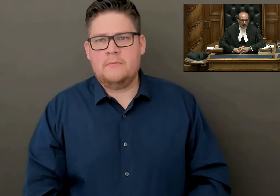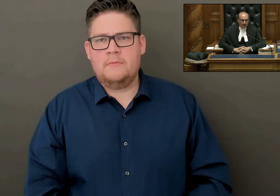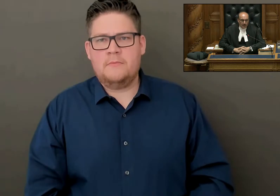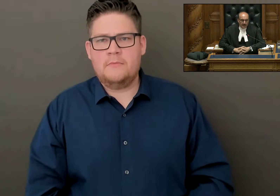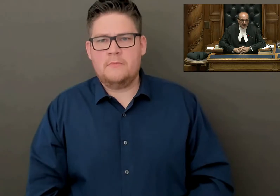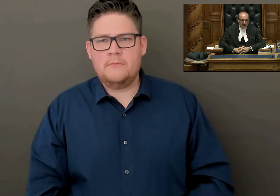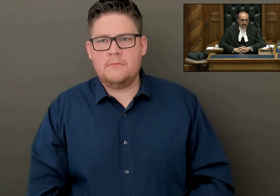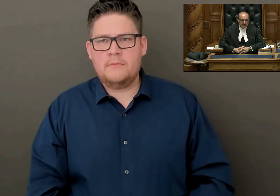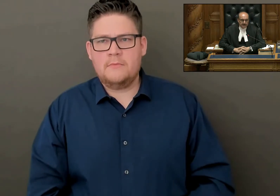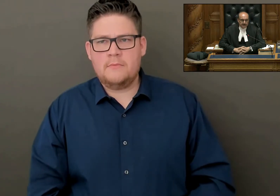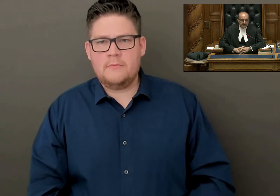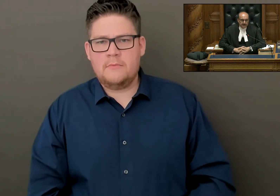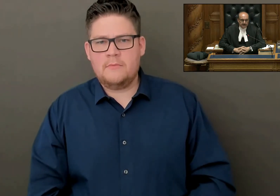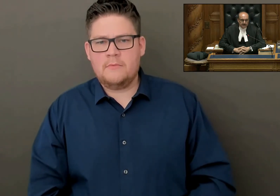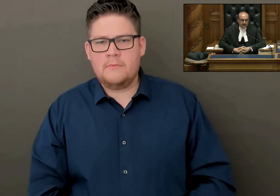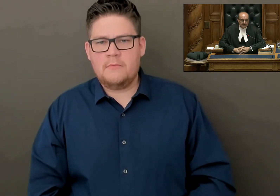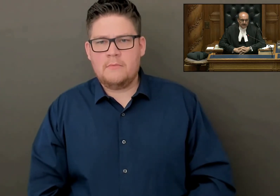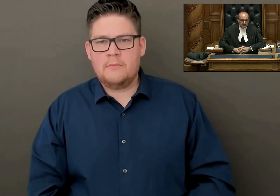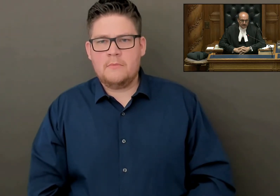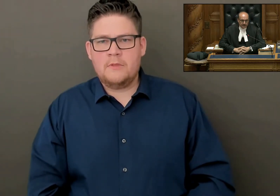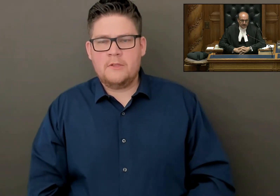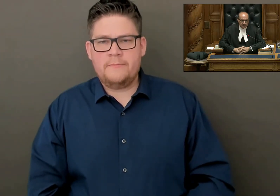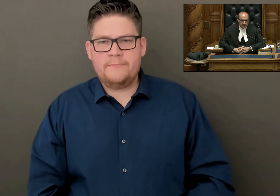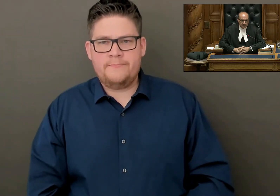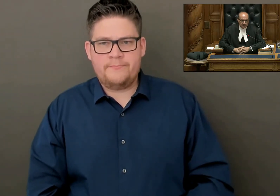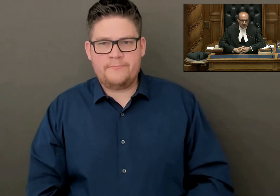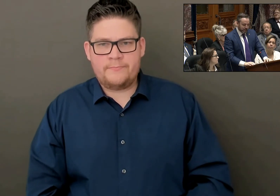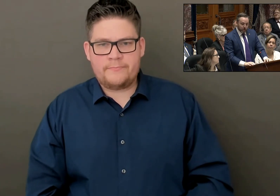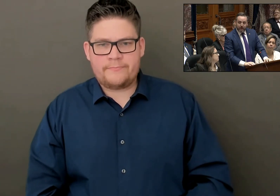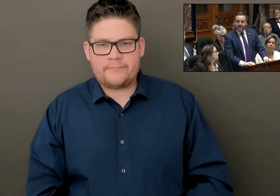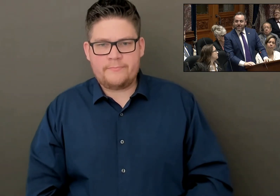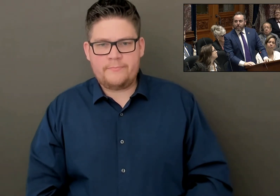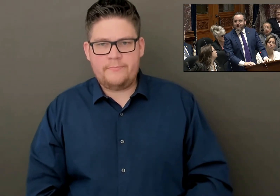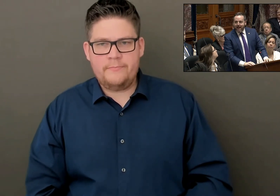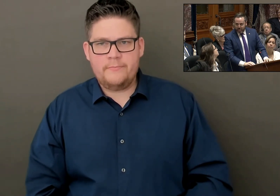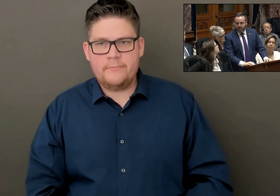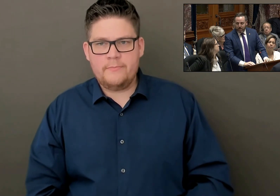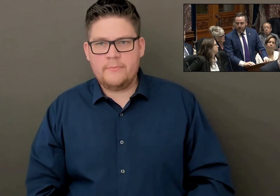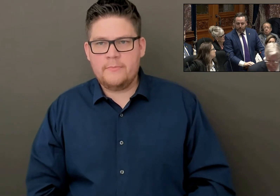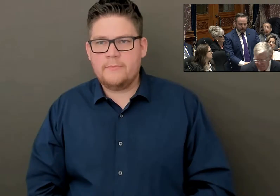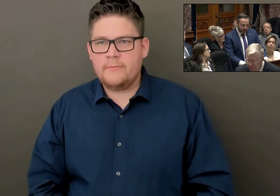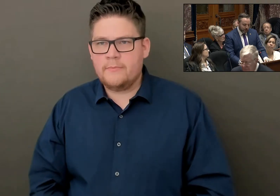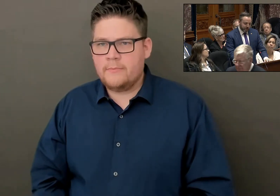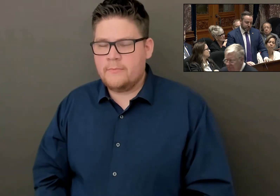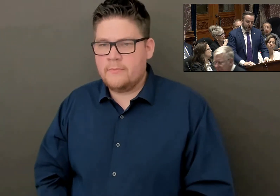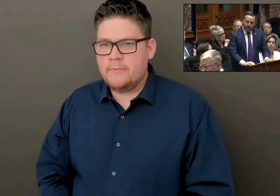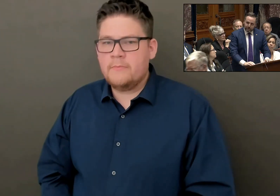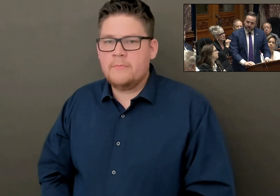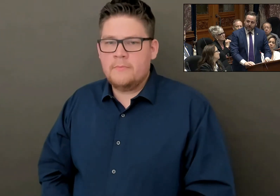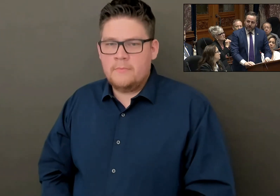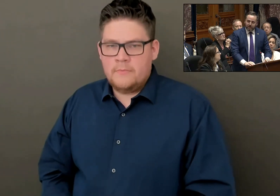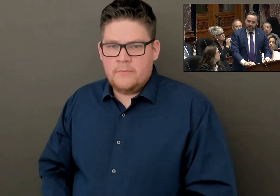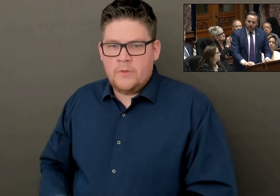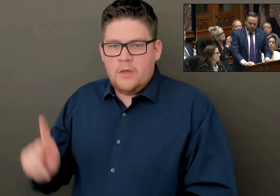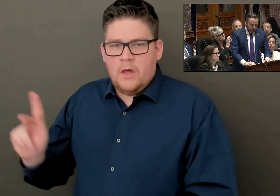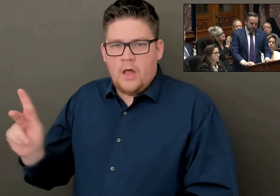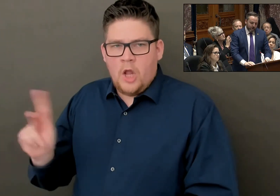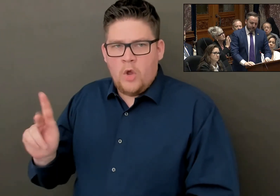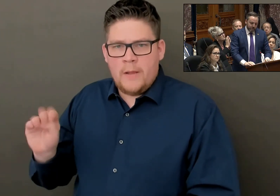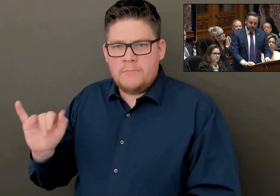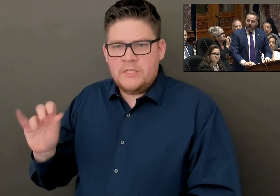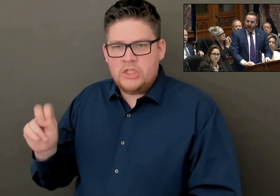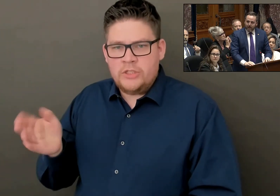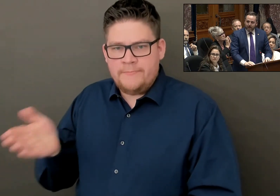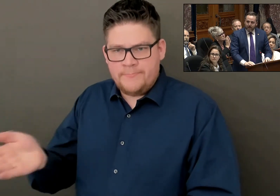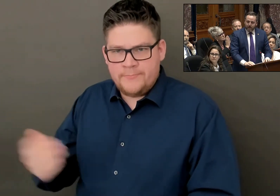Member for Kelowna Mission. Mr. Speaker, it took a near-death political experience for the Premier